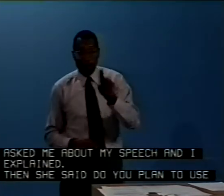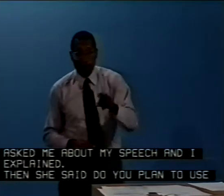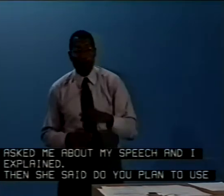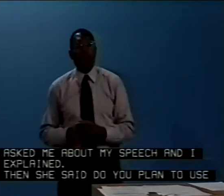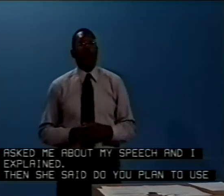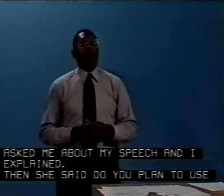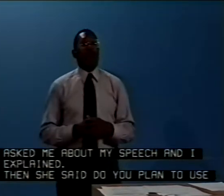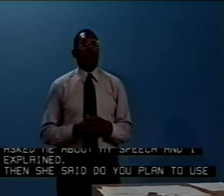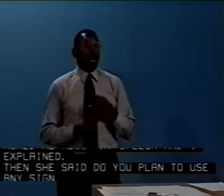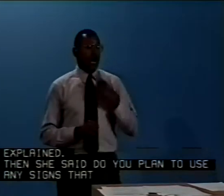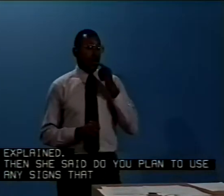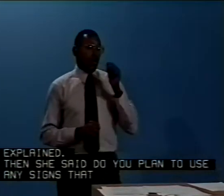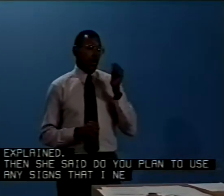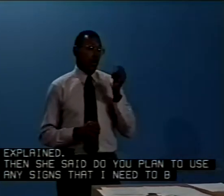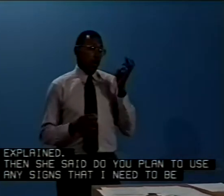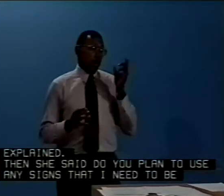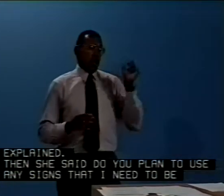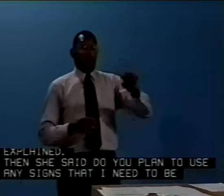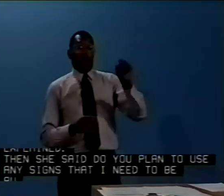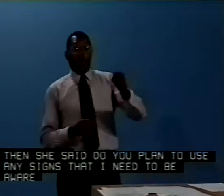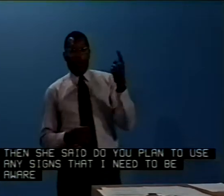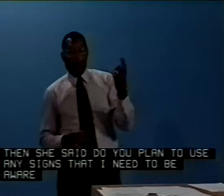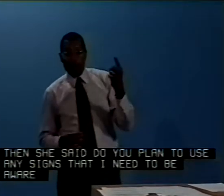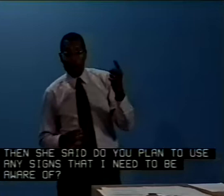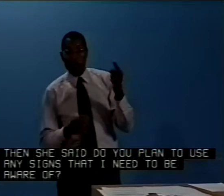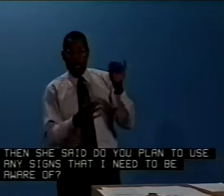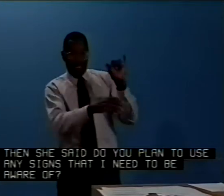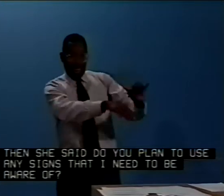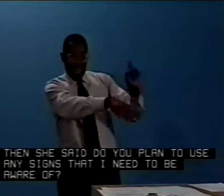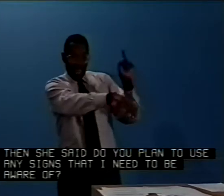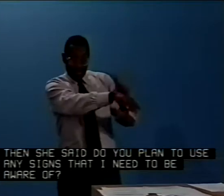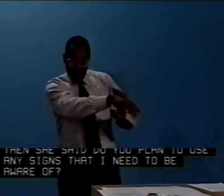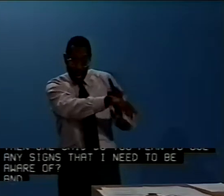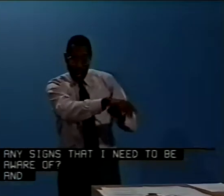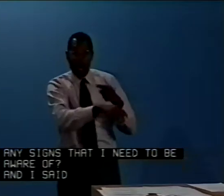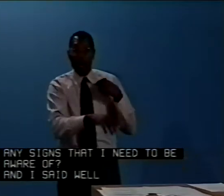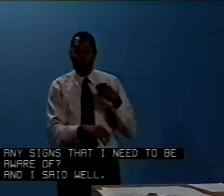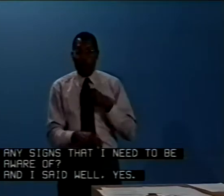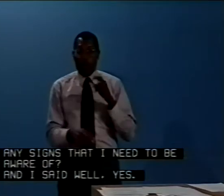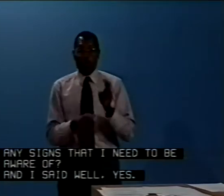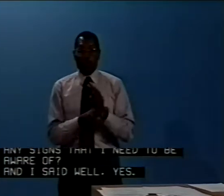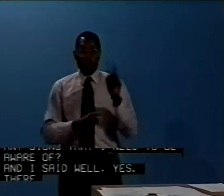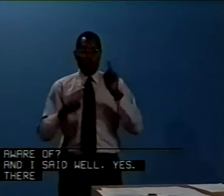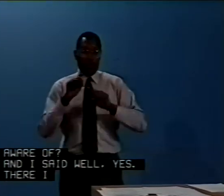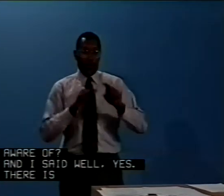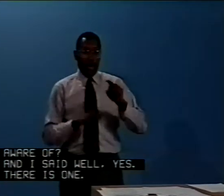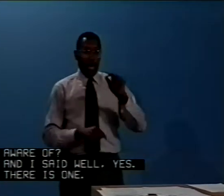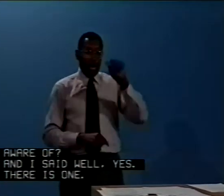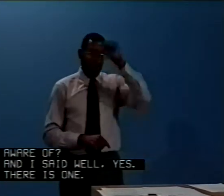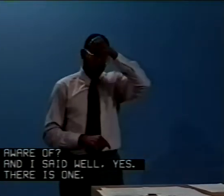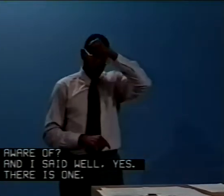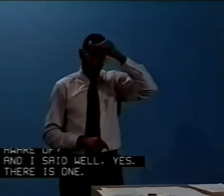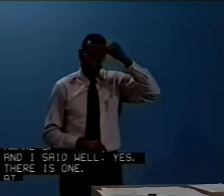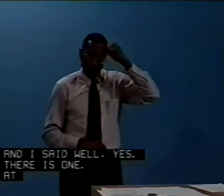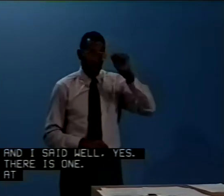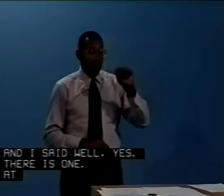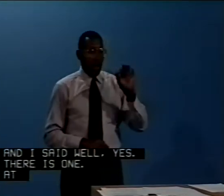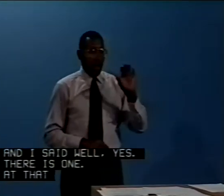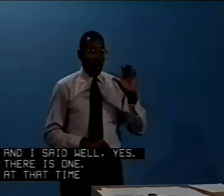aware of?" And I said, "Well, yes, there is one." At that time, in the community, we were using this sign